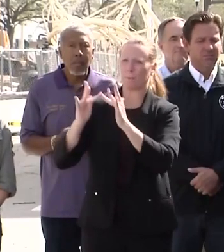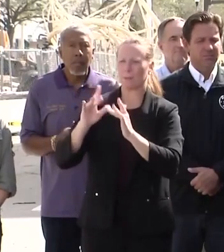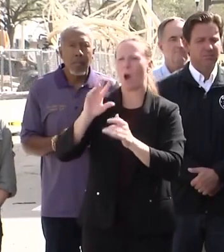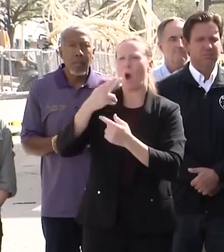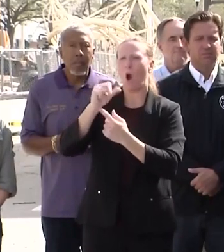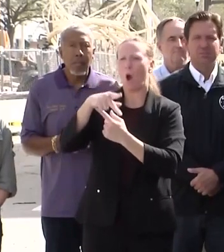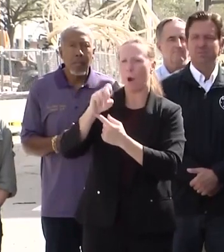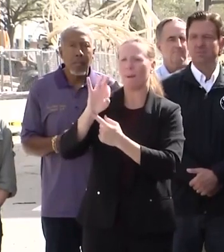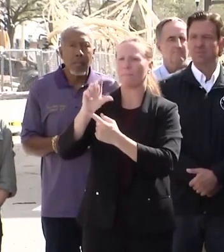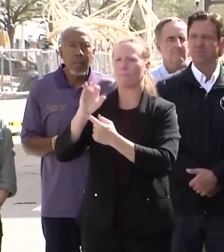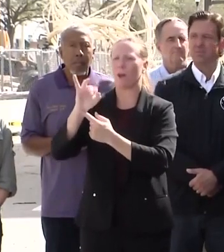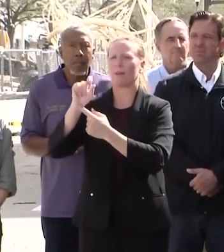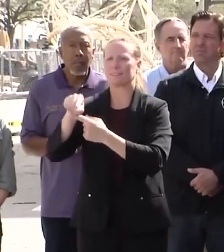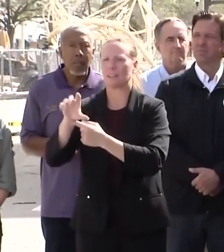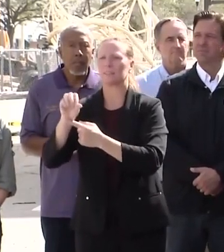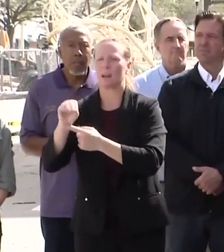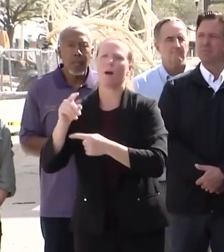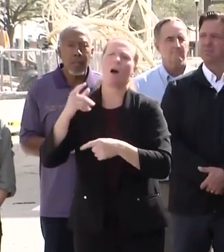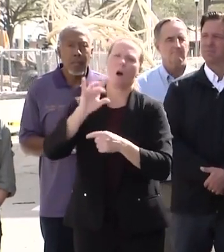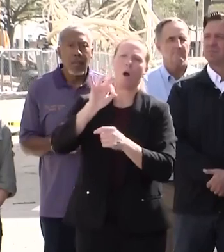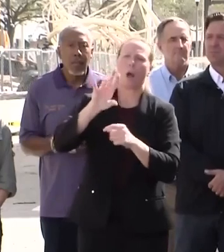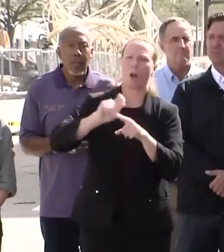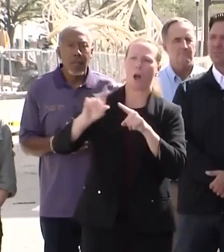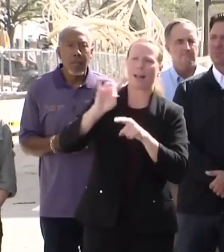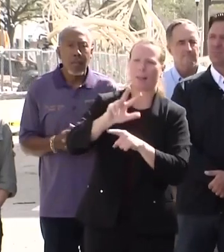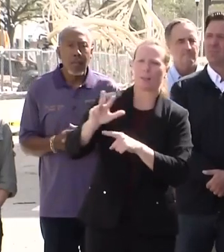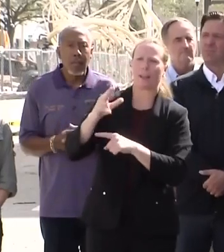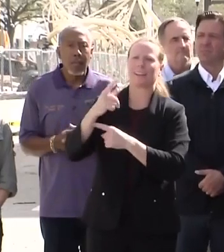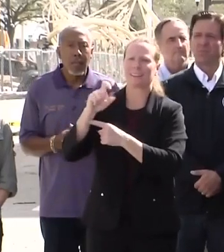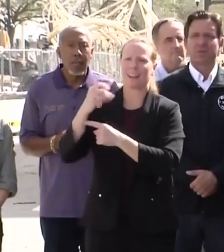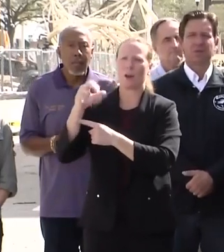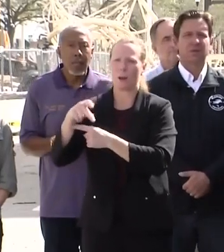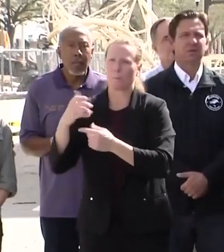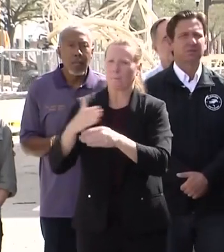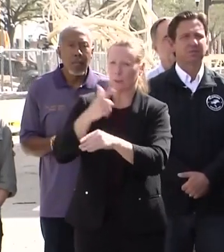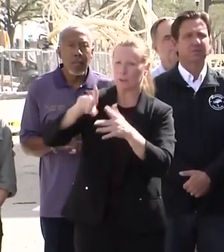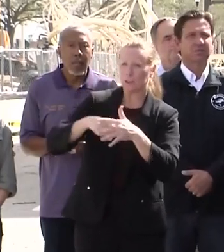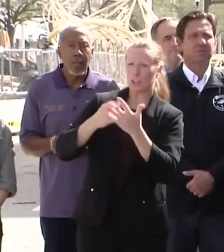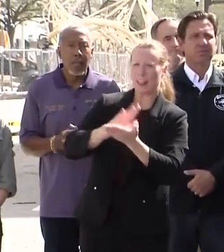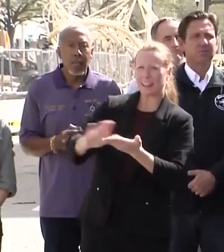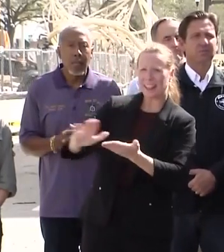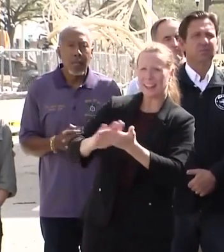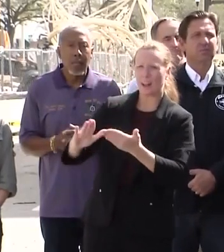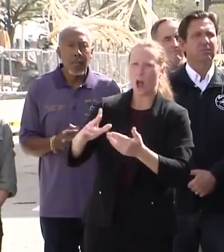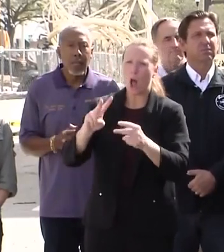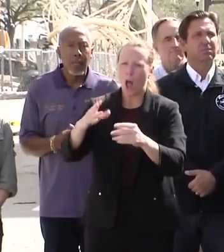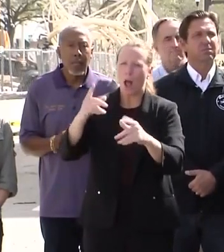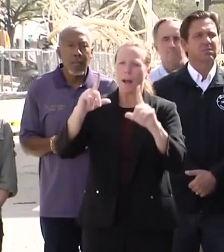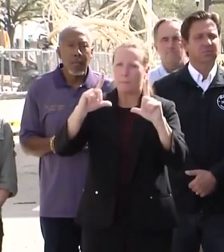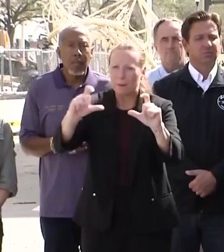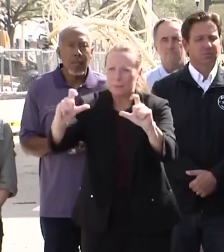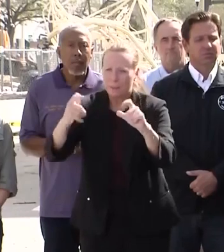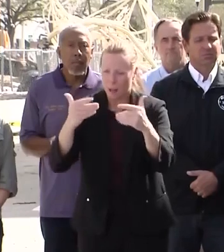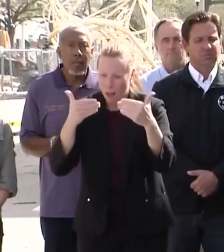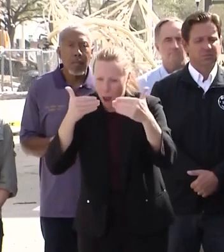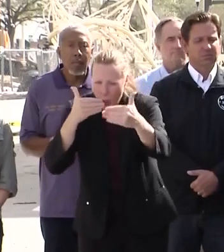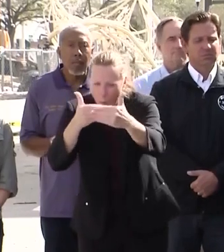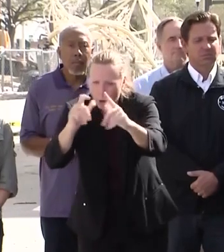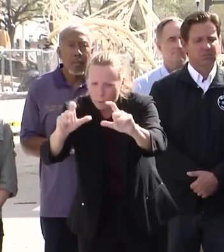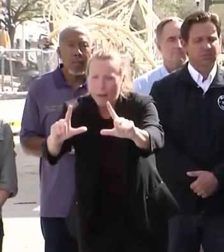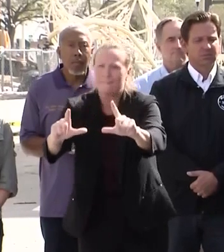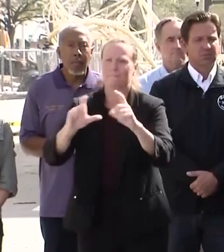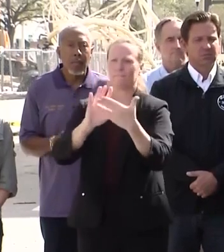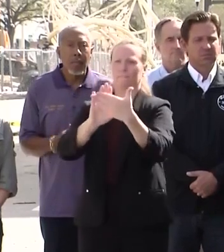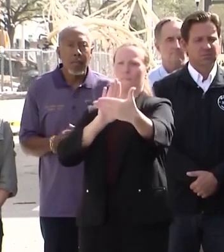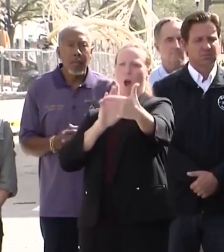1-833-GET-HOPE. Before you begin any cleanup, take close-up and far-away photos of what's going on. We need you